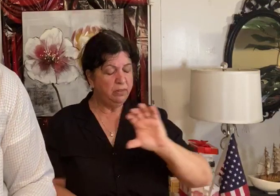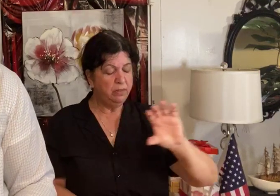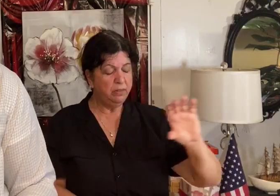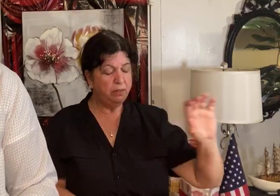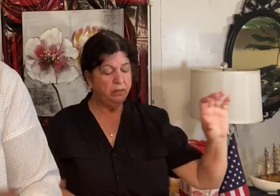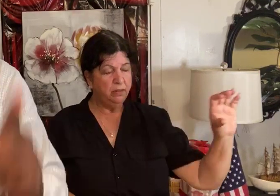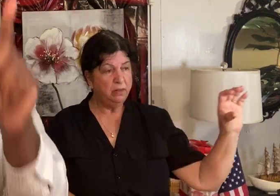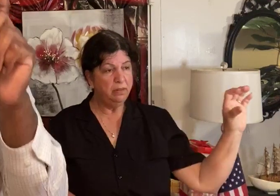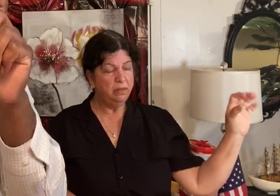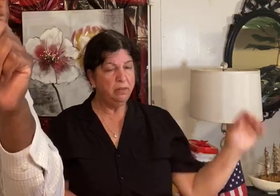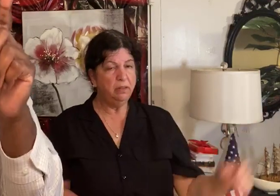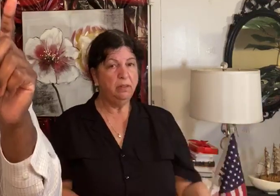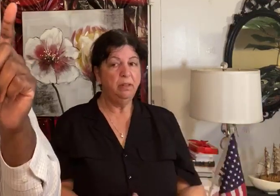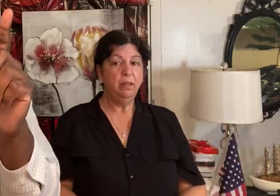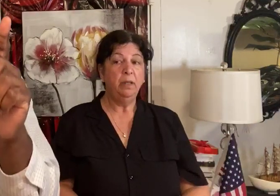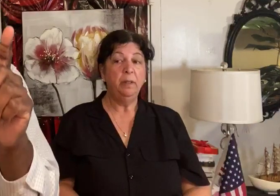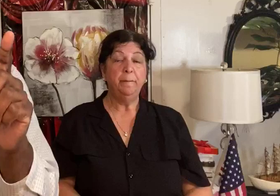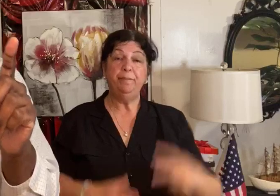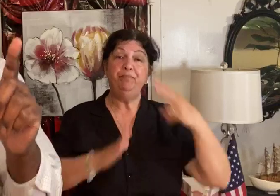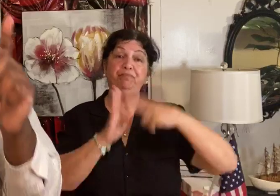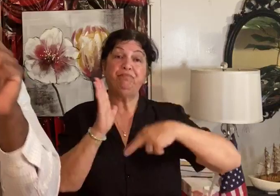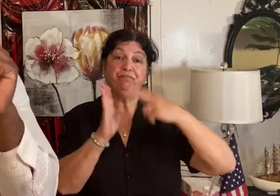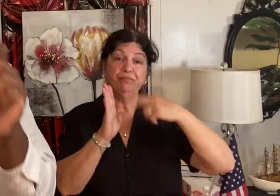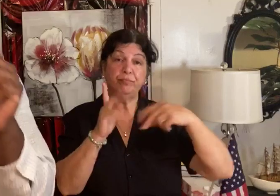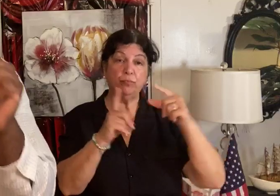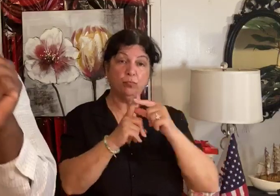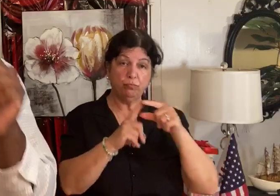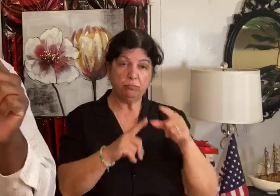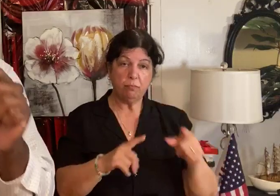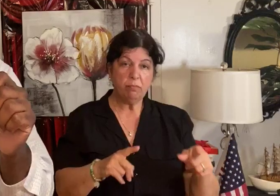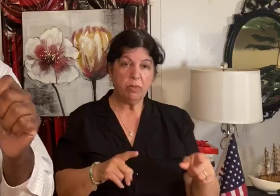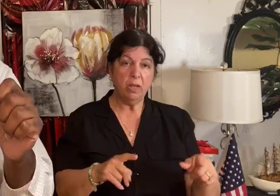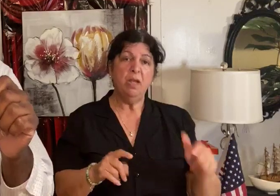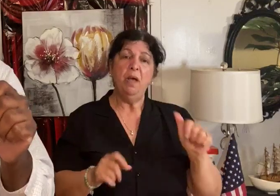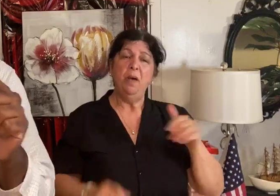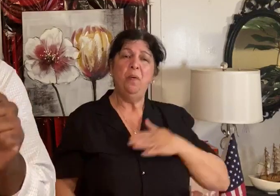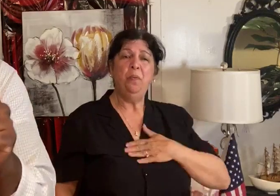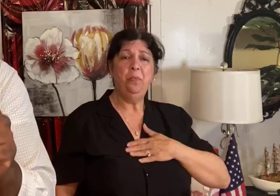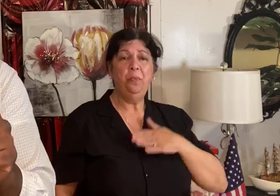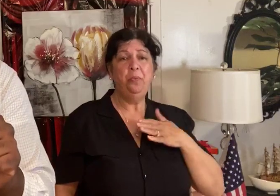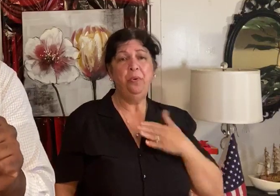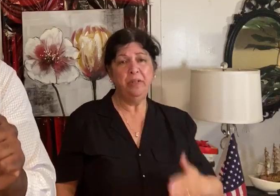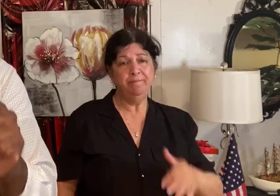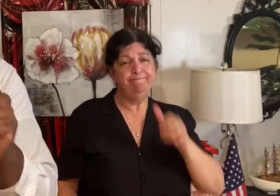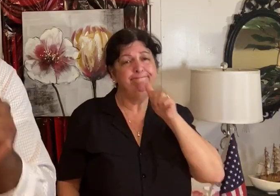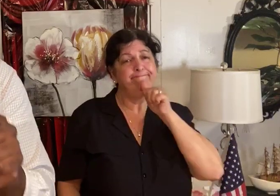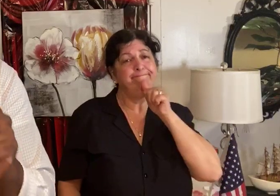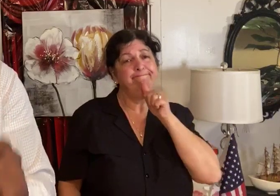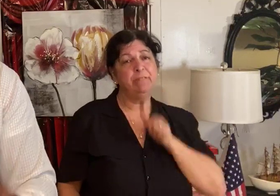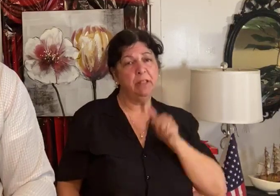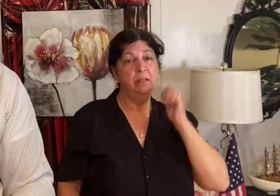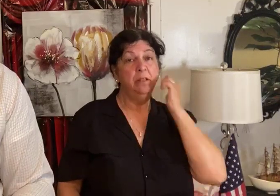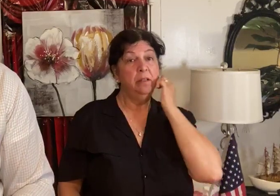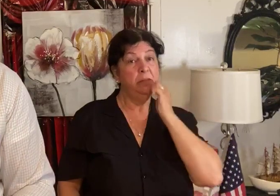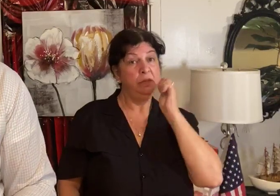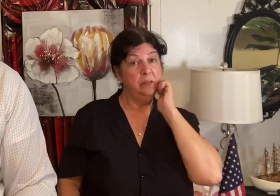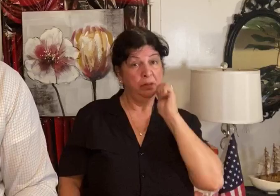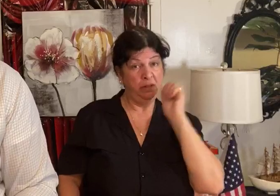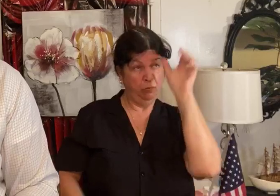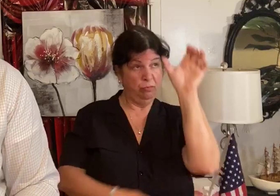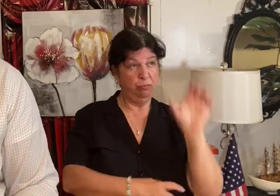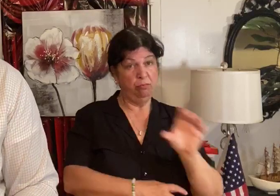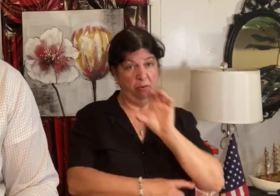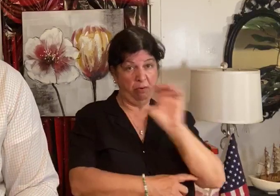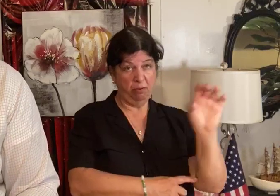Calvary. I'm going to read these words to you. May I be willing, Lord, to bear daily my cross for